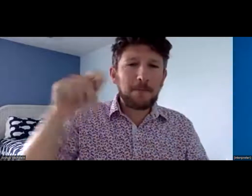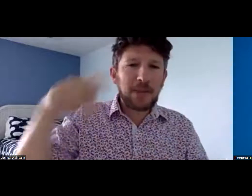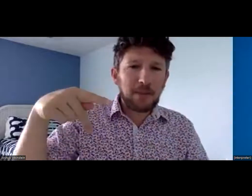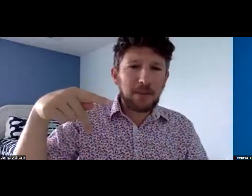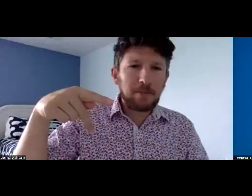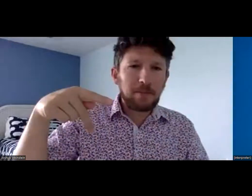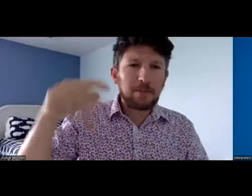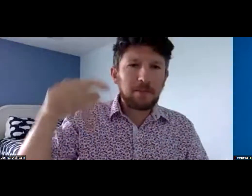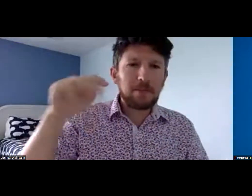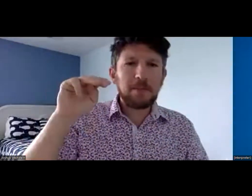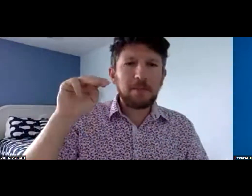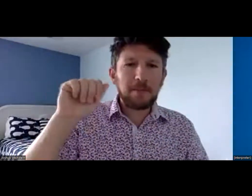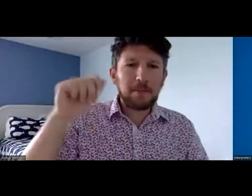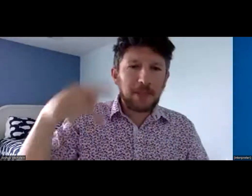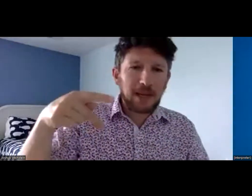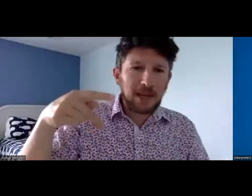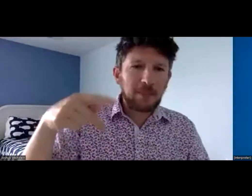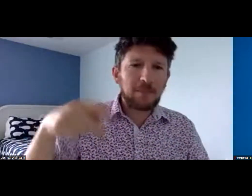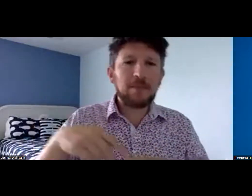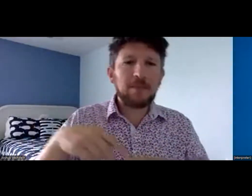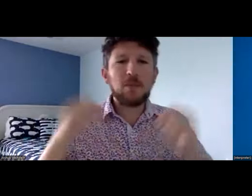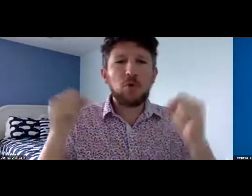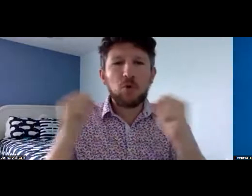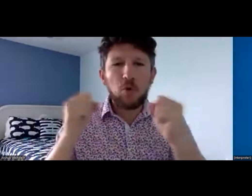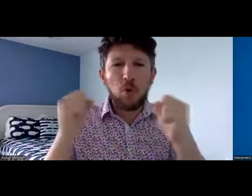internal testing data,